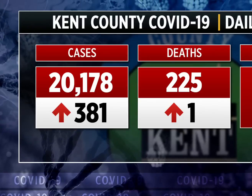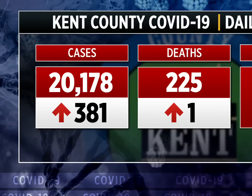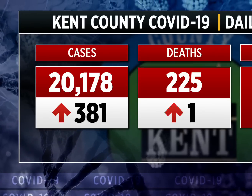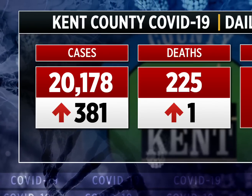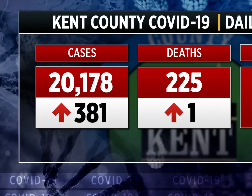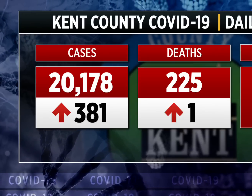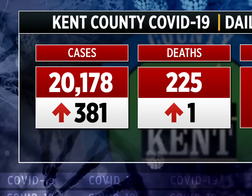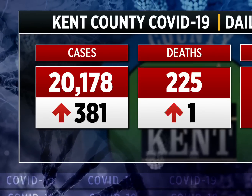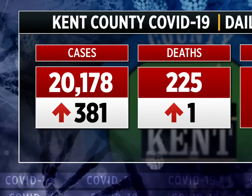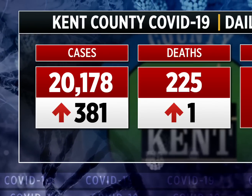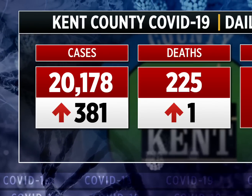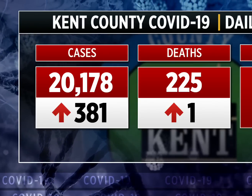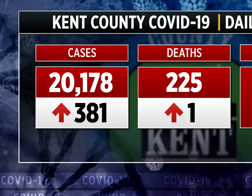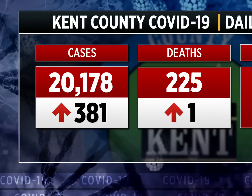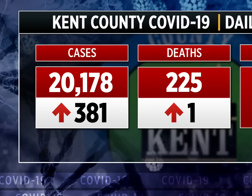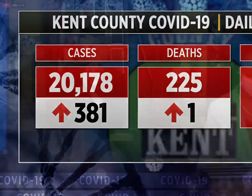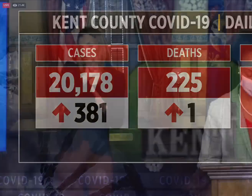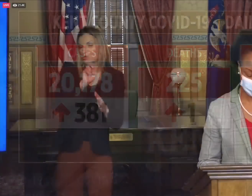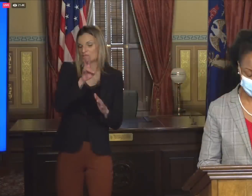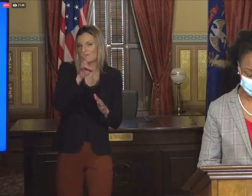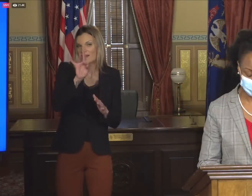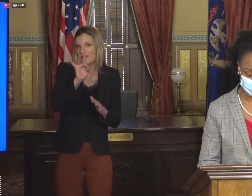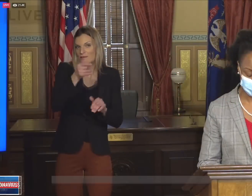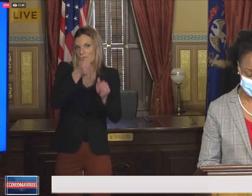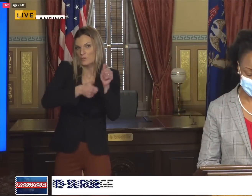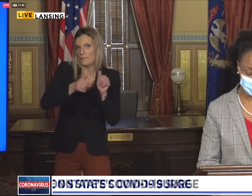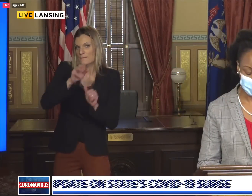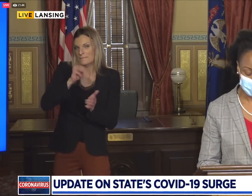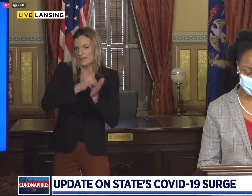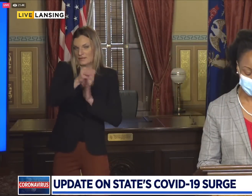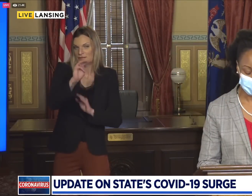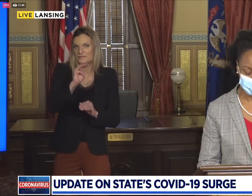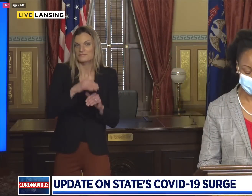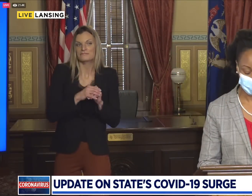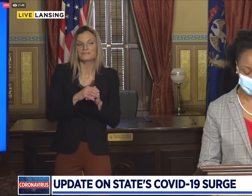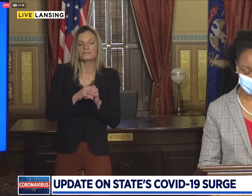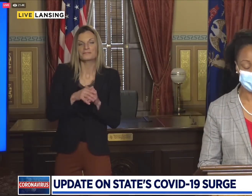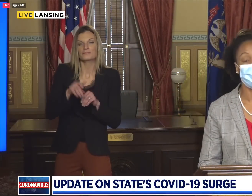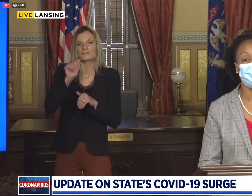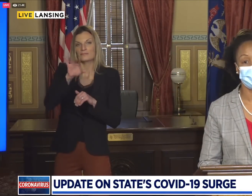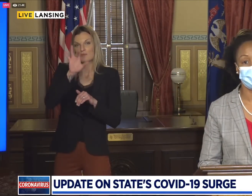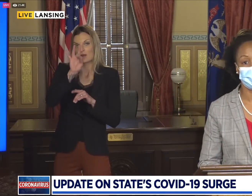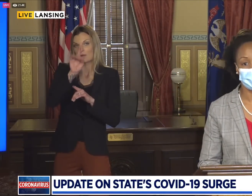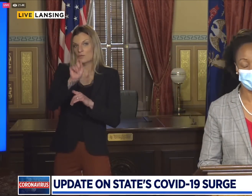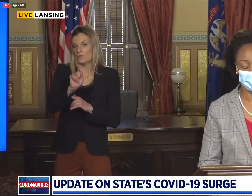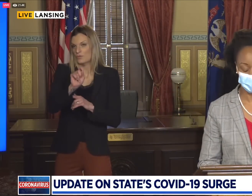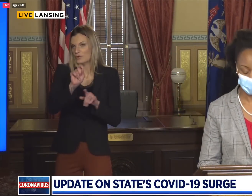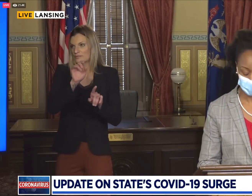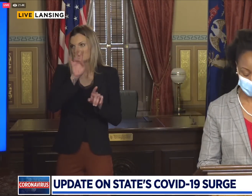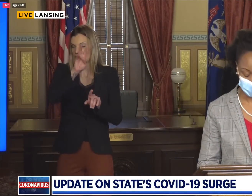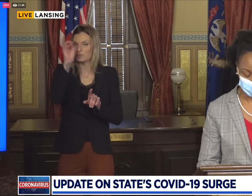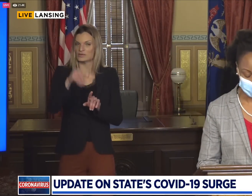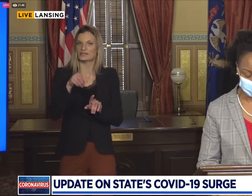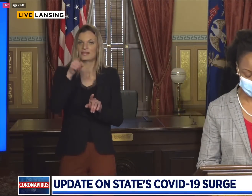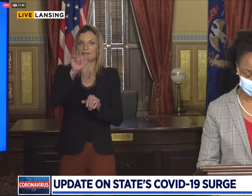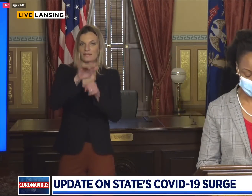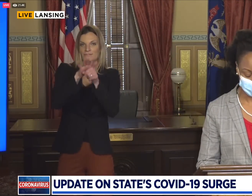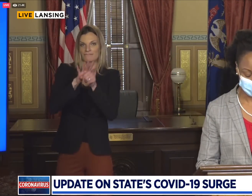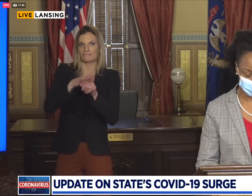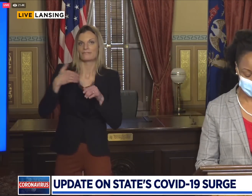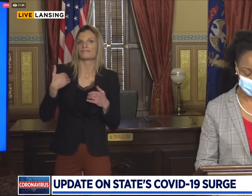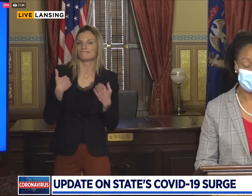lowest case rate at 278 cases per million, and 8.7% of those tests in that region are coming back